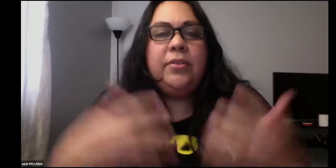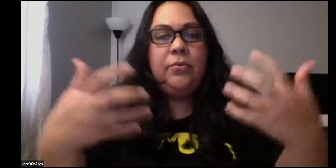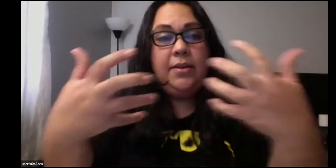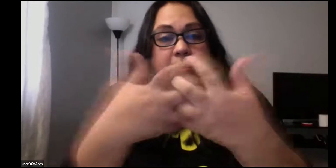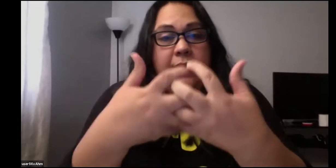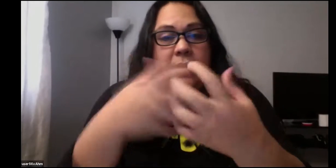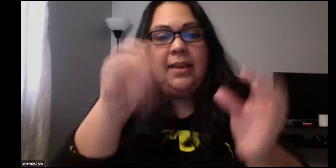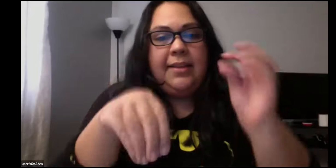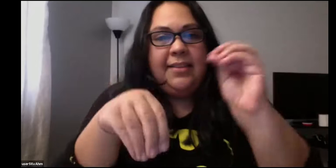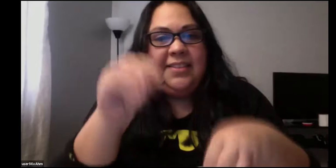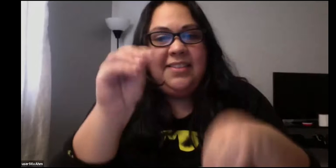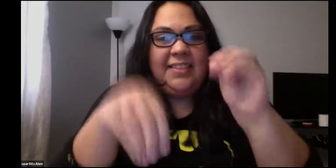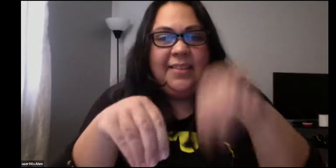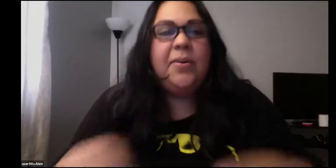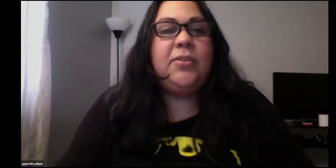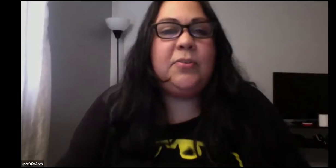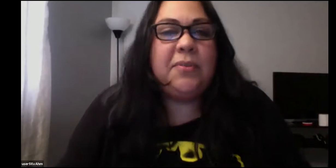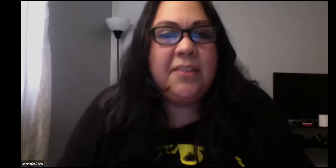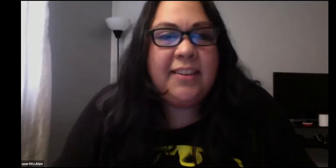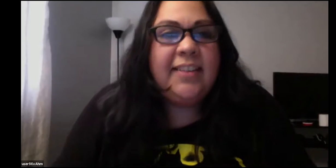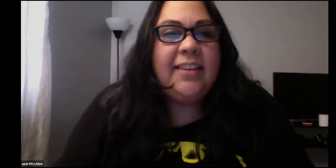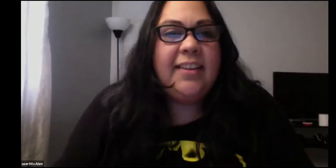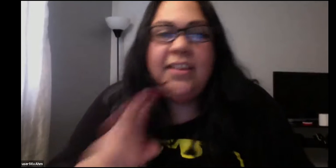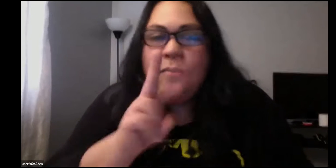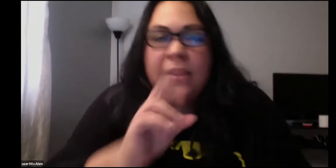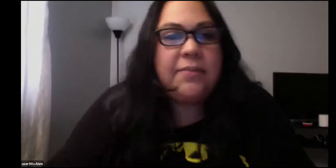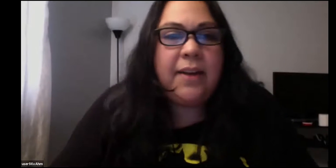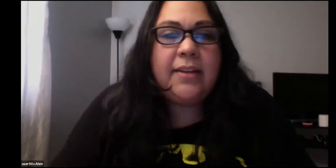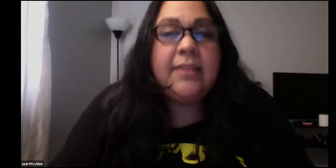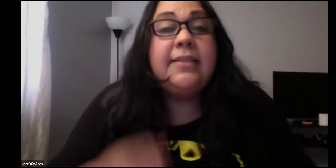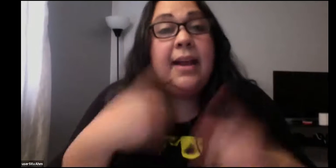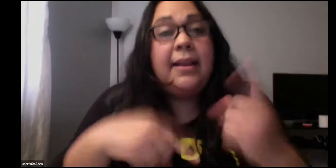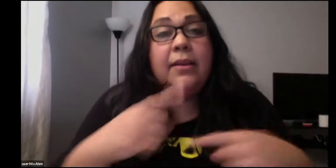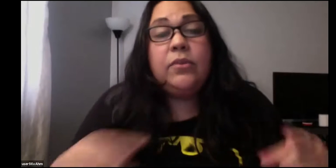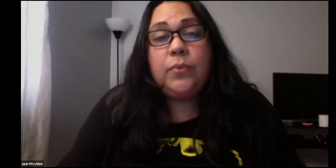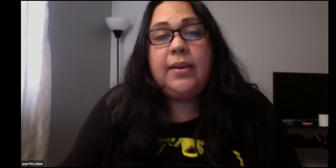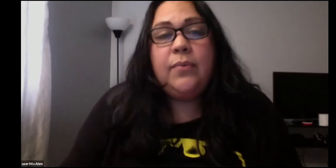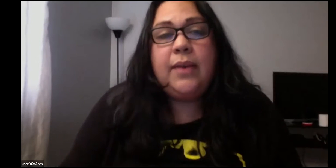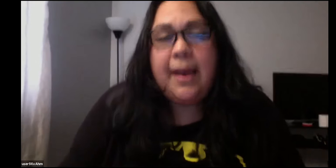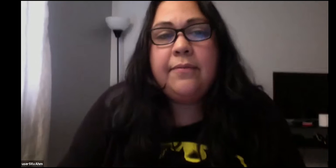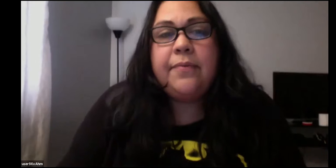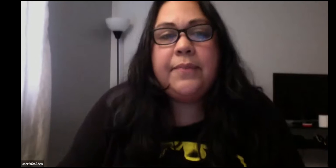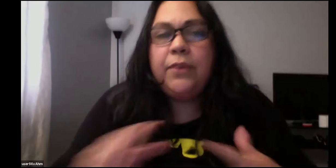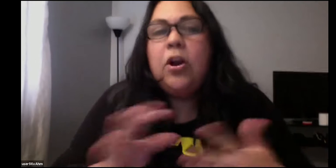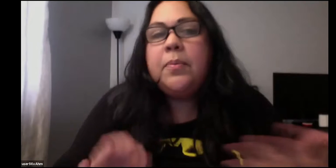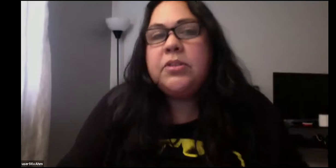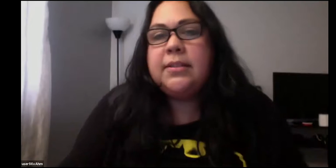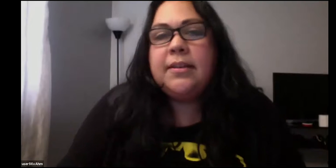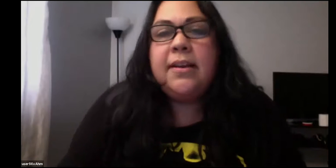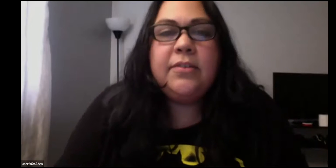it like this, puzzle. Either one is fine, because in sign language, we have different options to